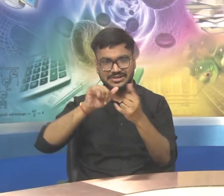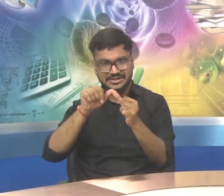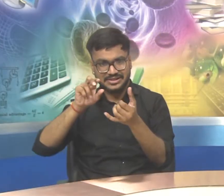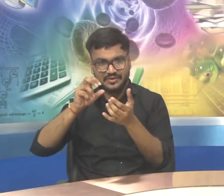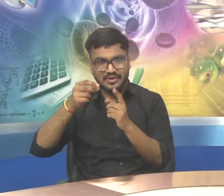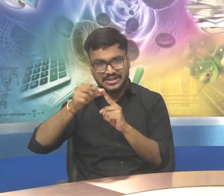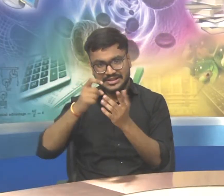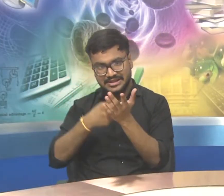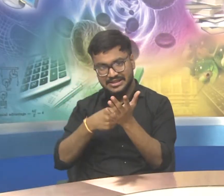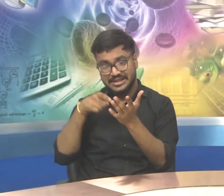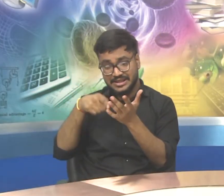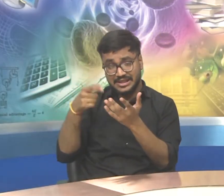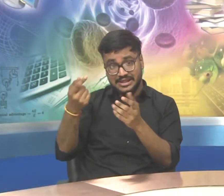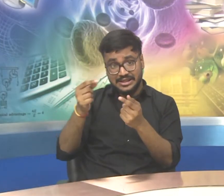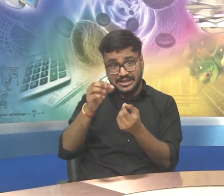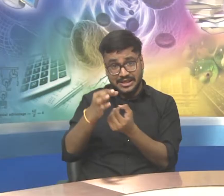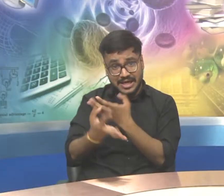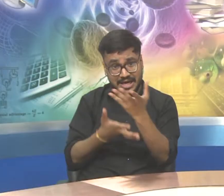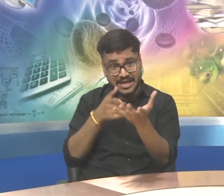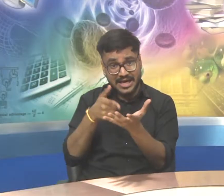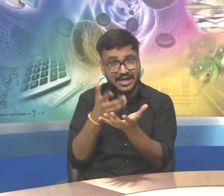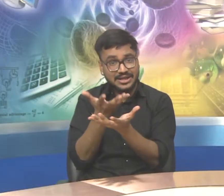Next is separation by evaporation.